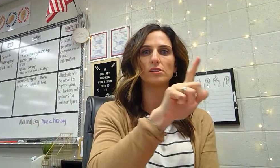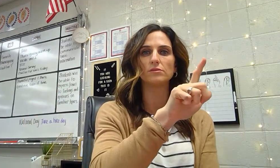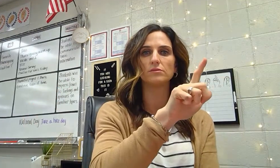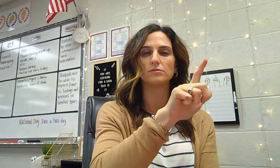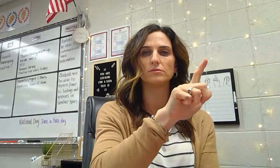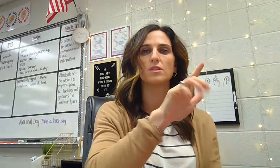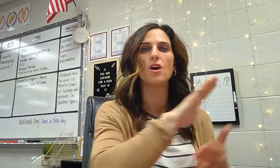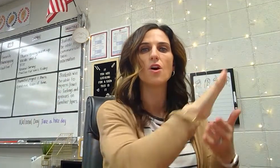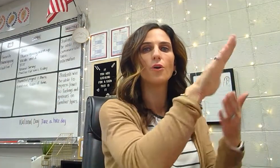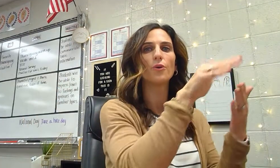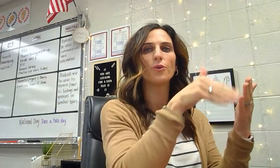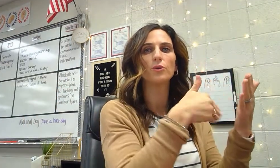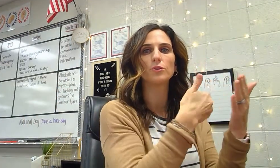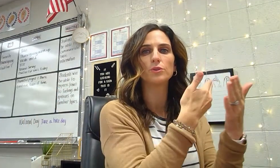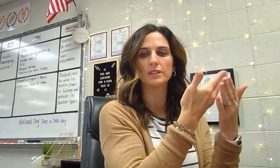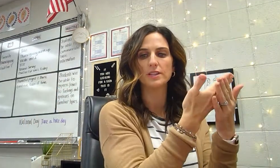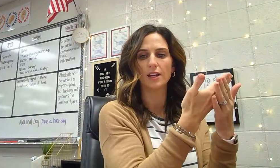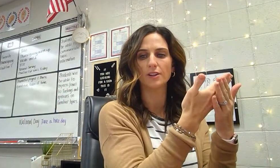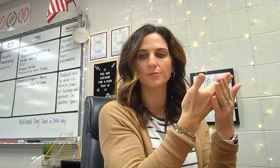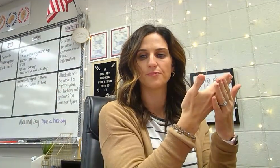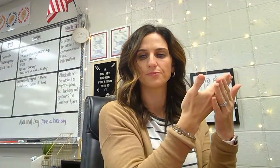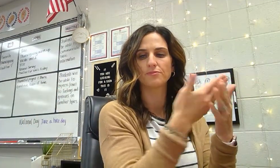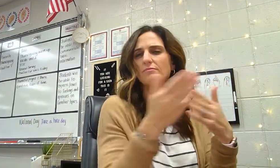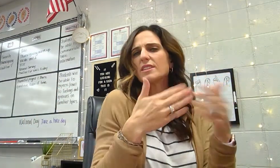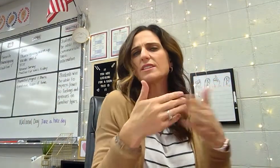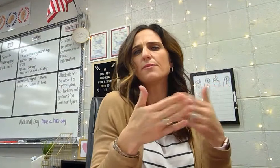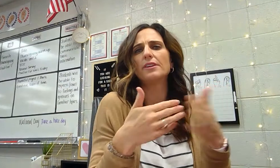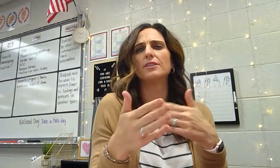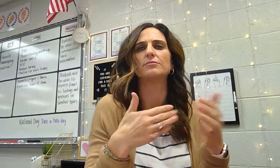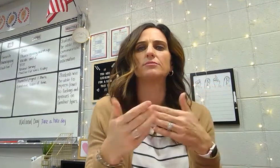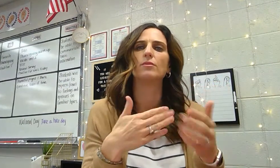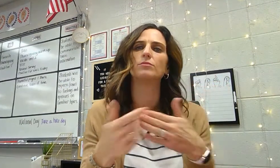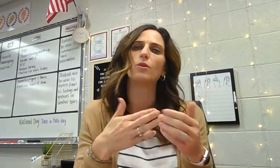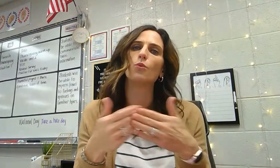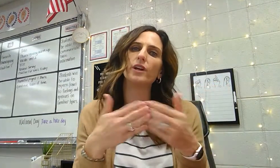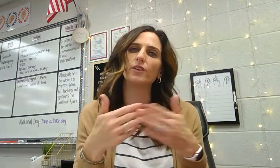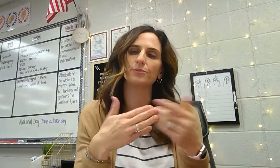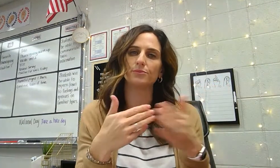all, whole or entire. Doesn't matter, whatever.